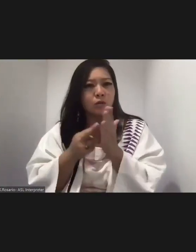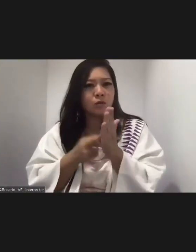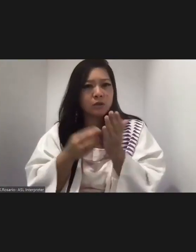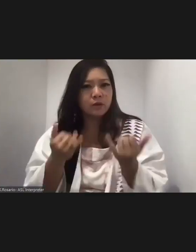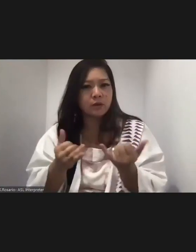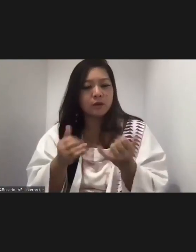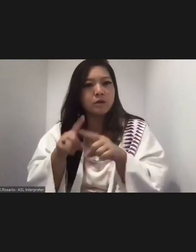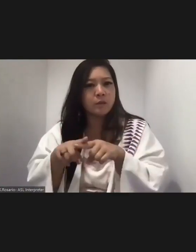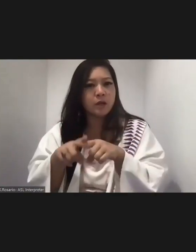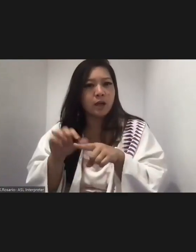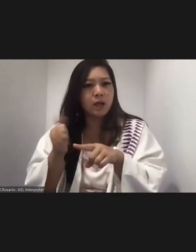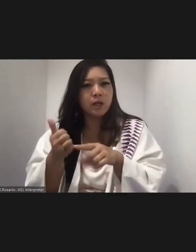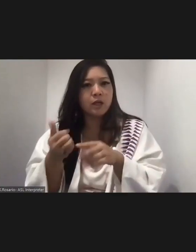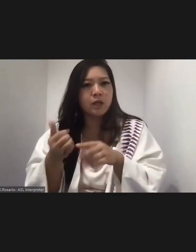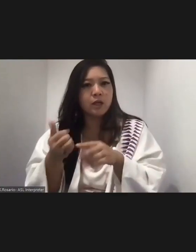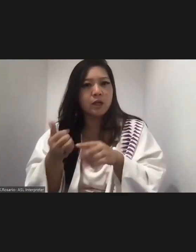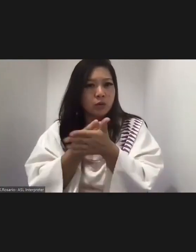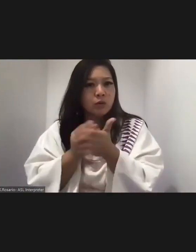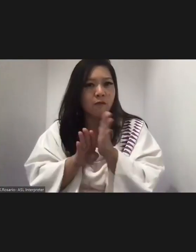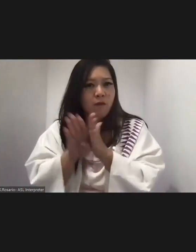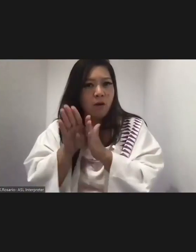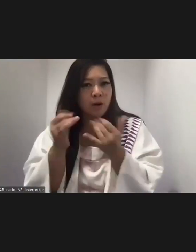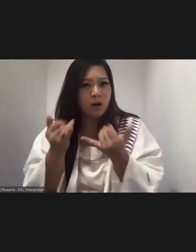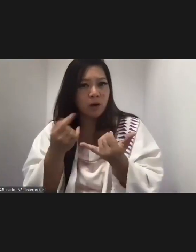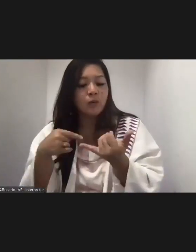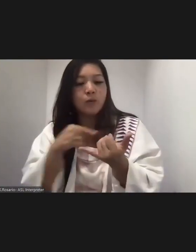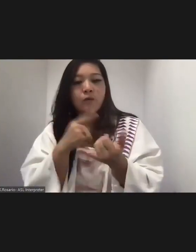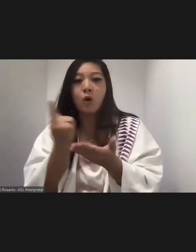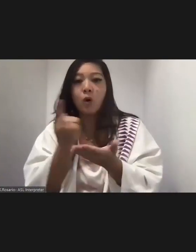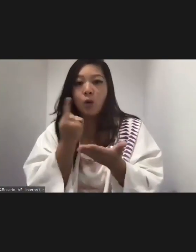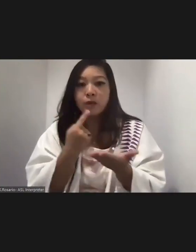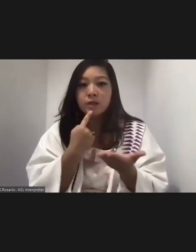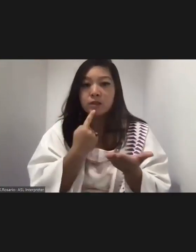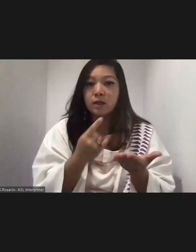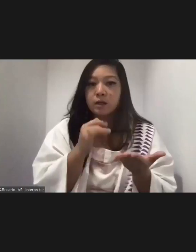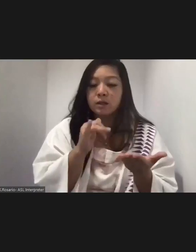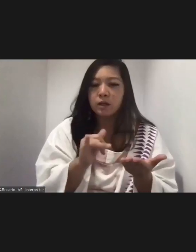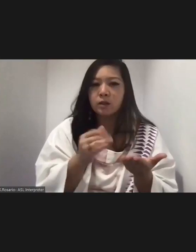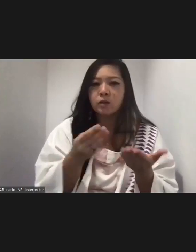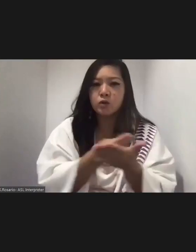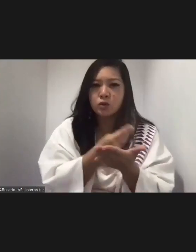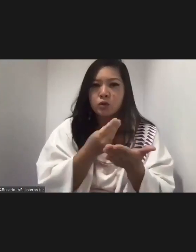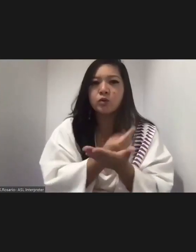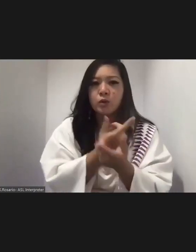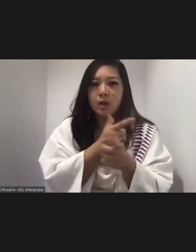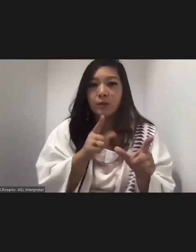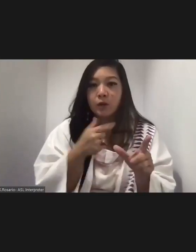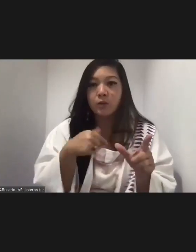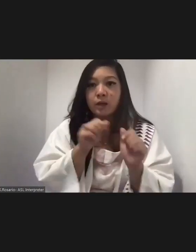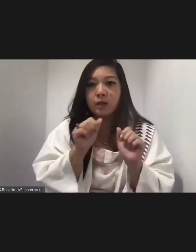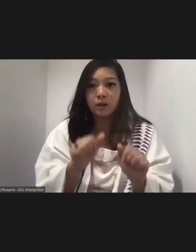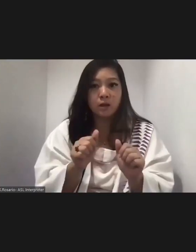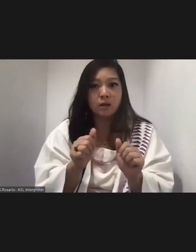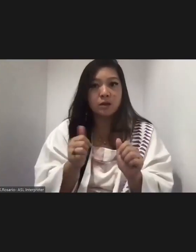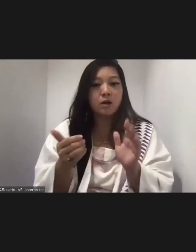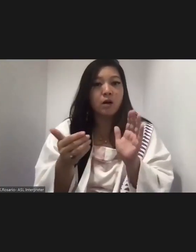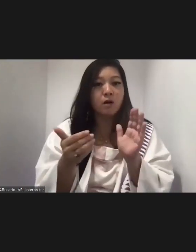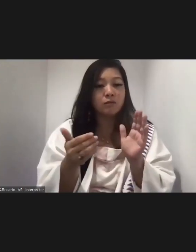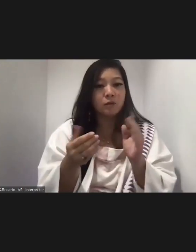new developments. We have always stated that the new liberties that could go into effect